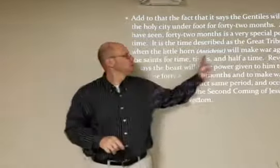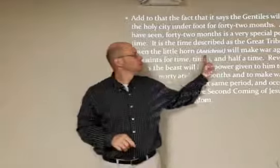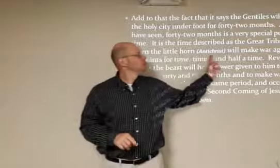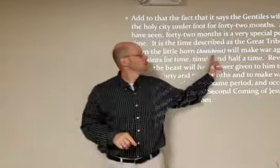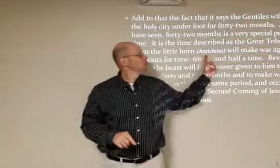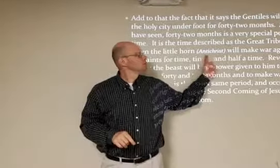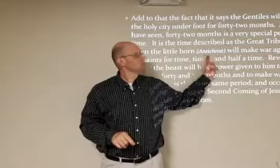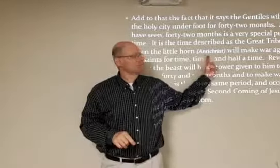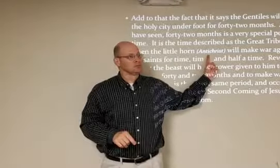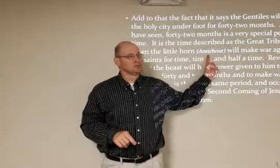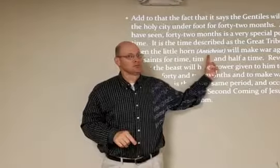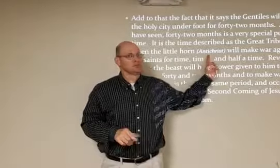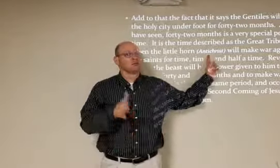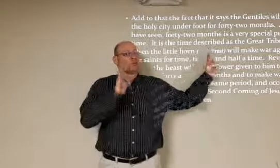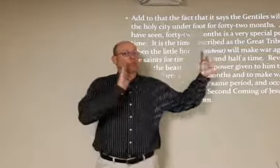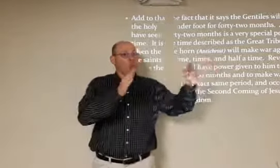which is another name for Antichrist.